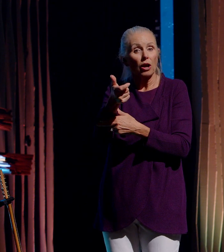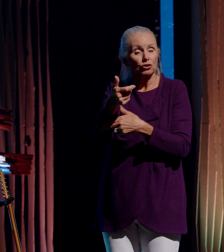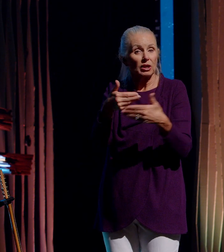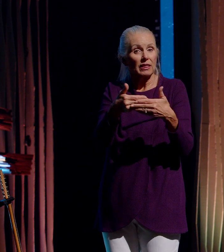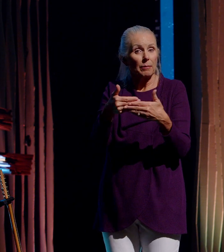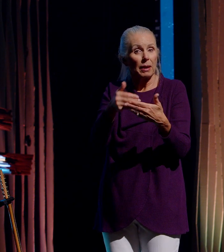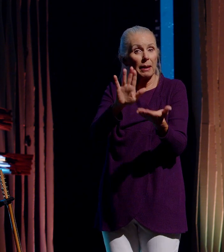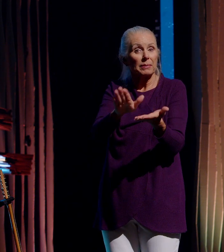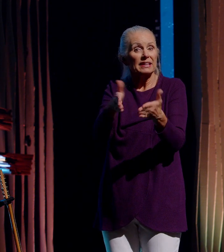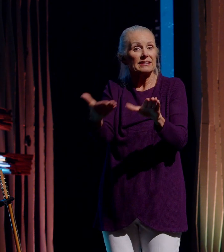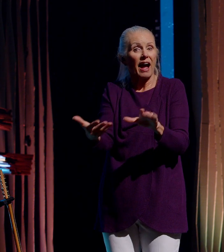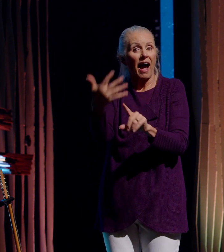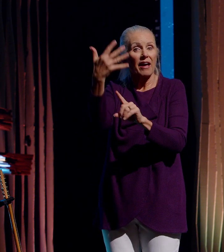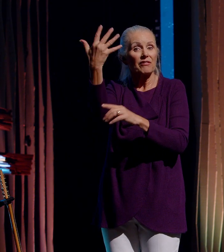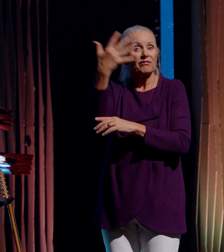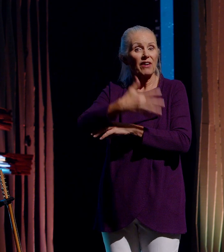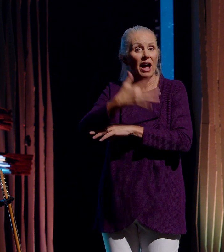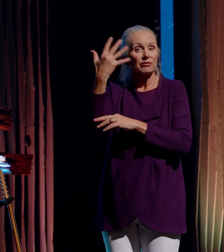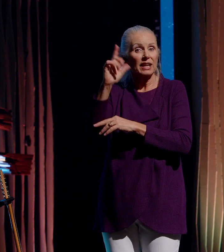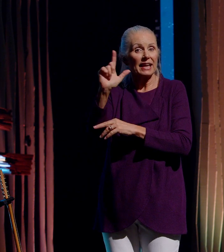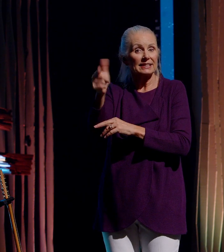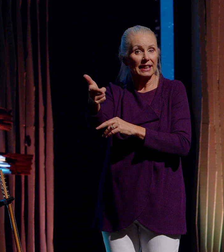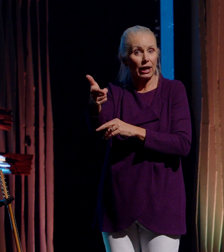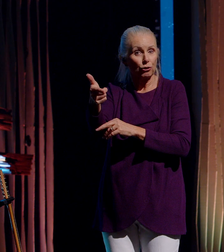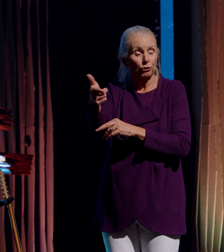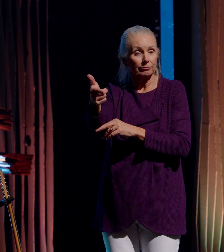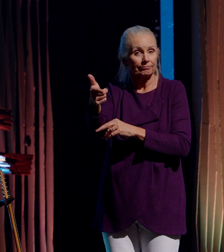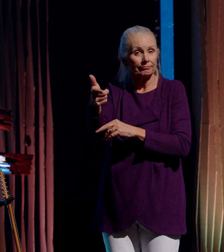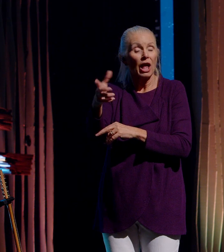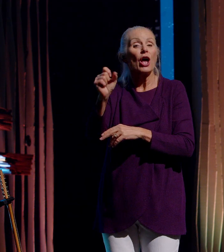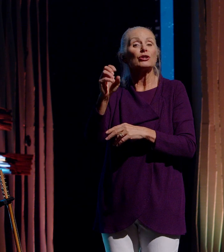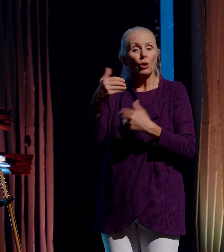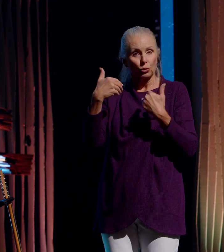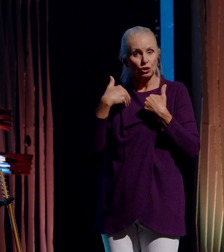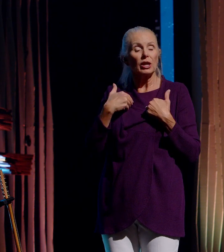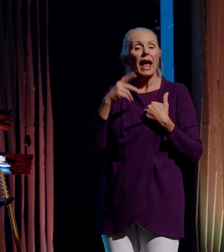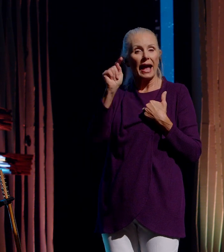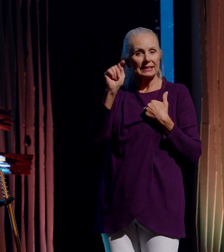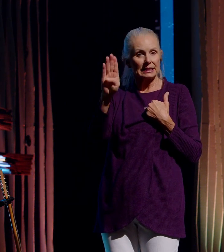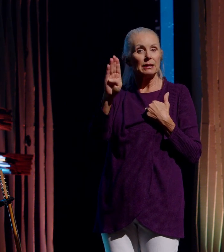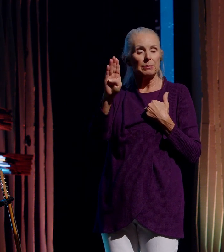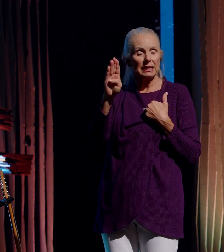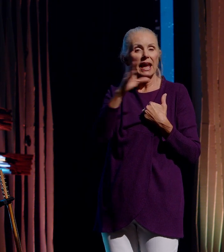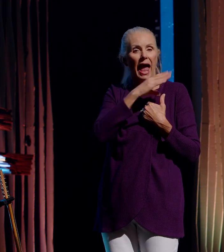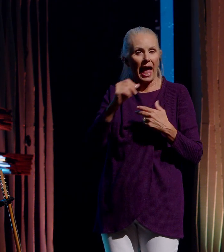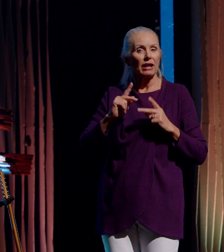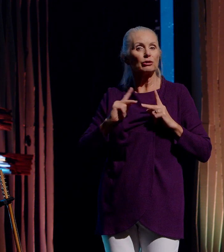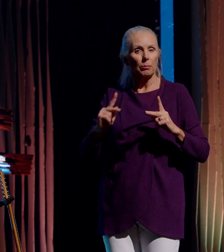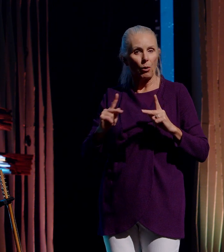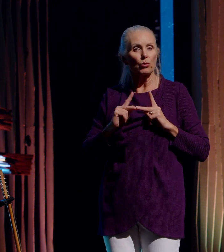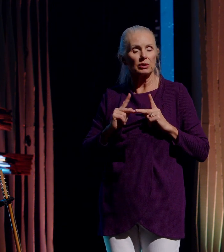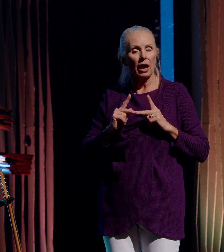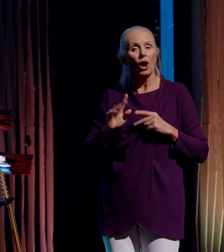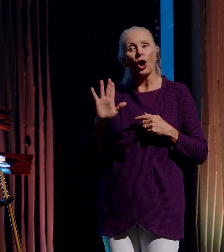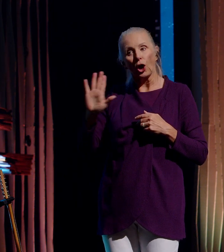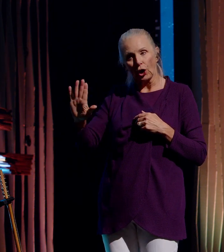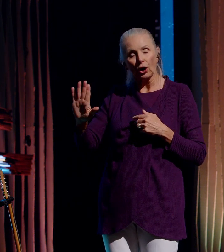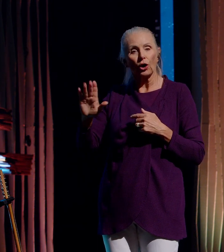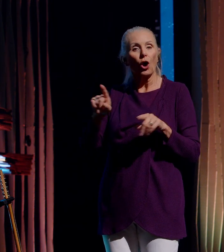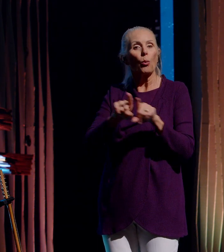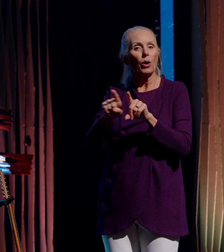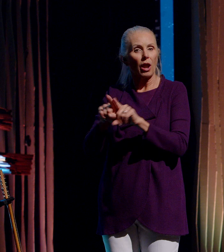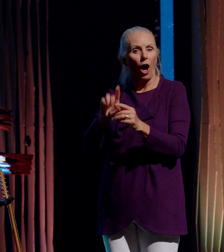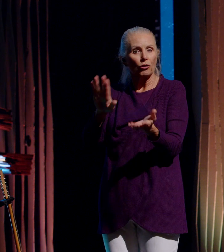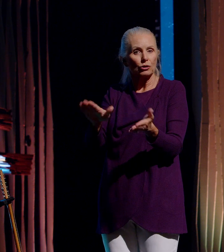later. See, less than a month later, taken with both tuberculosis and pneumonia, baby Harriet's mother, Harriet herself, would